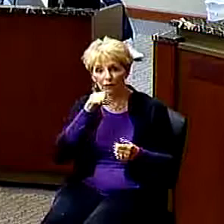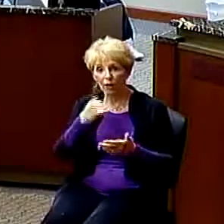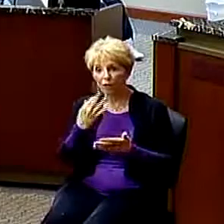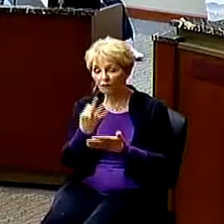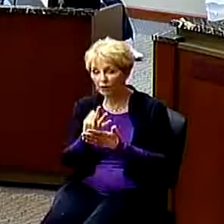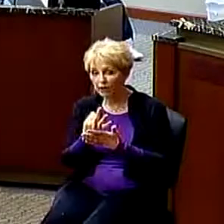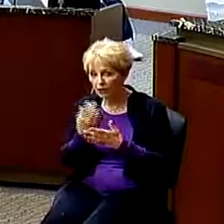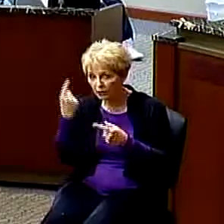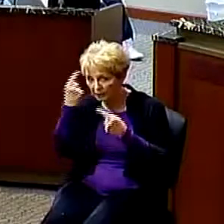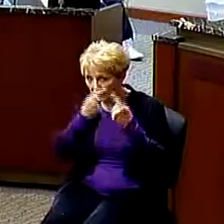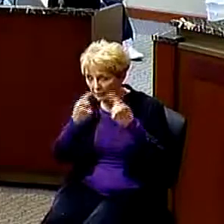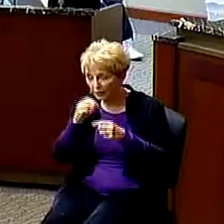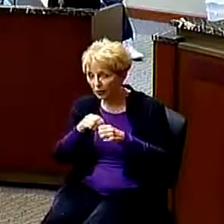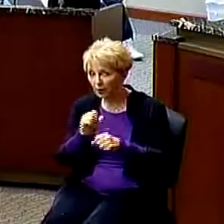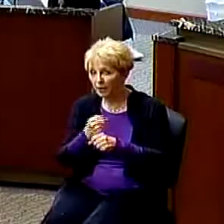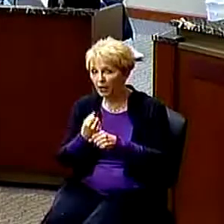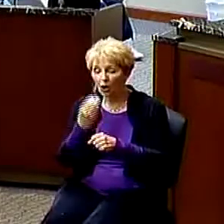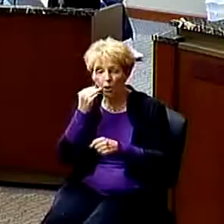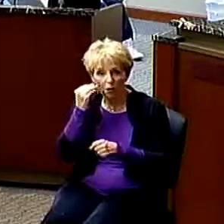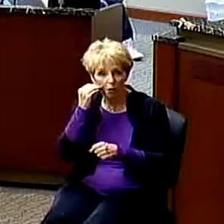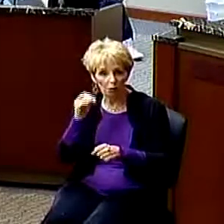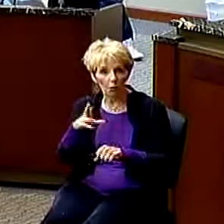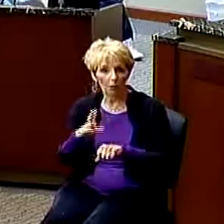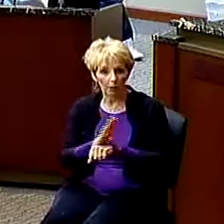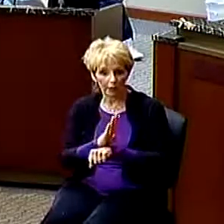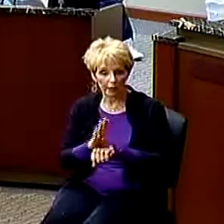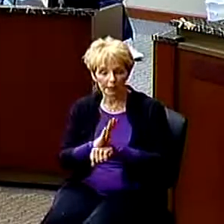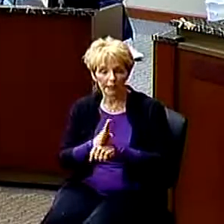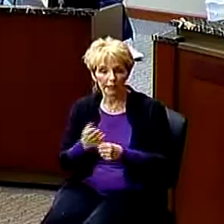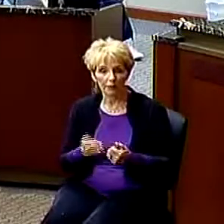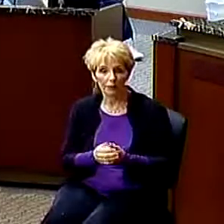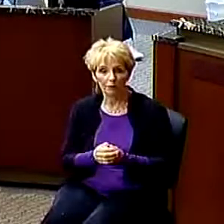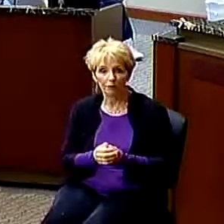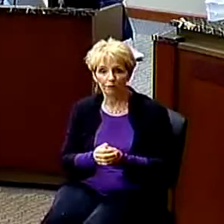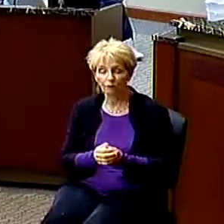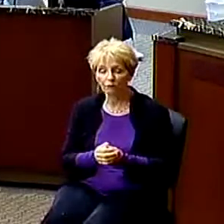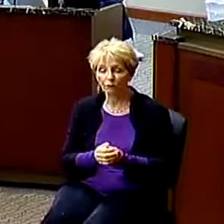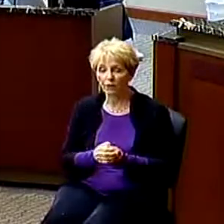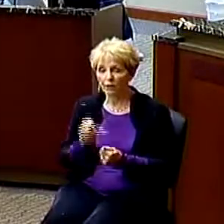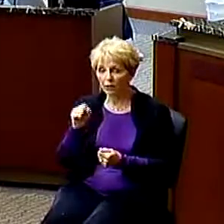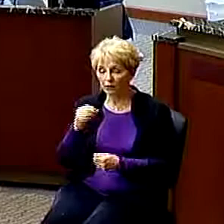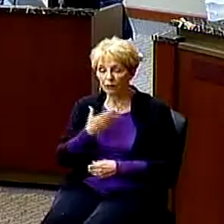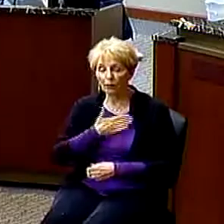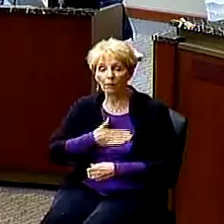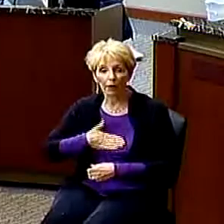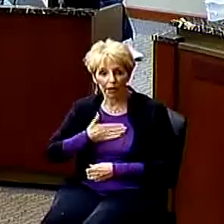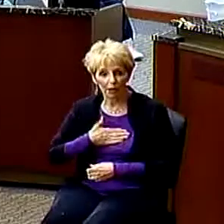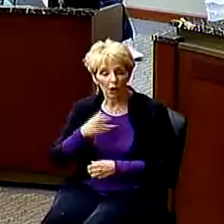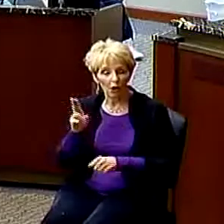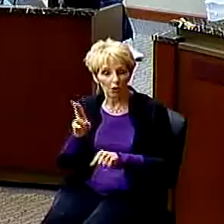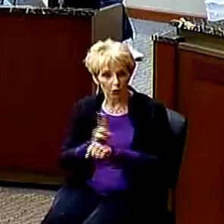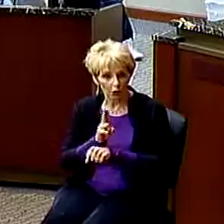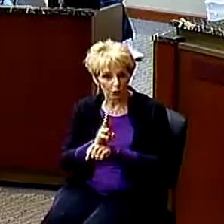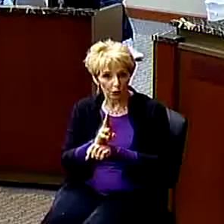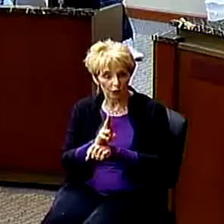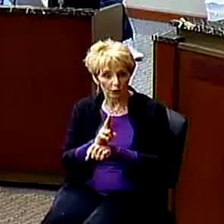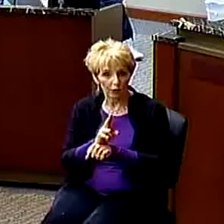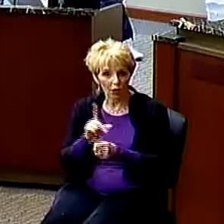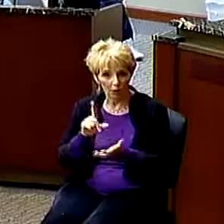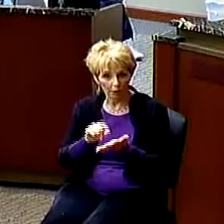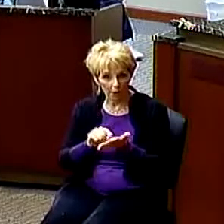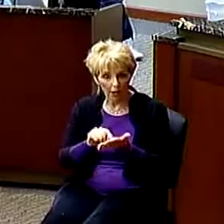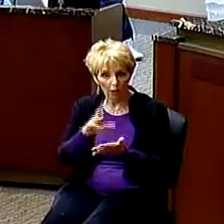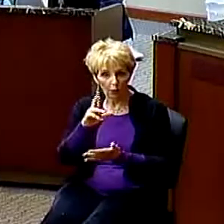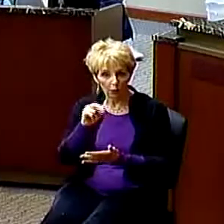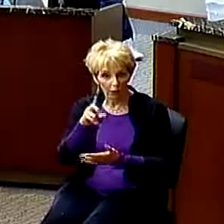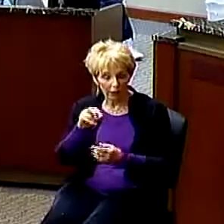financial considerations in making a home or a business here. So please use the newspaper,